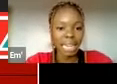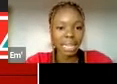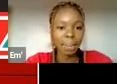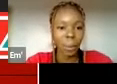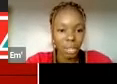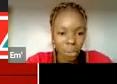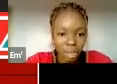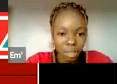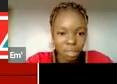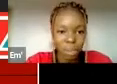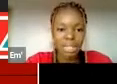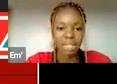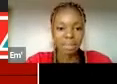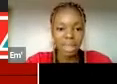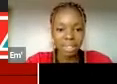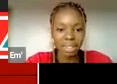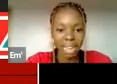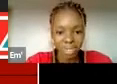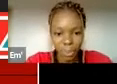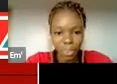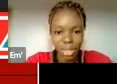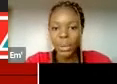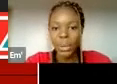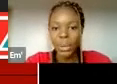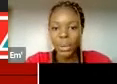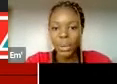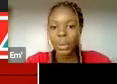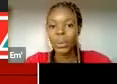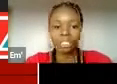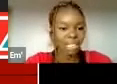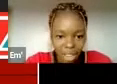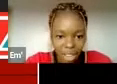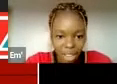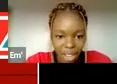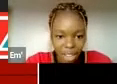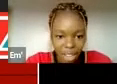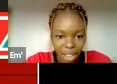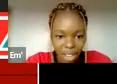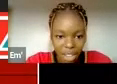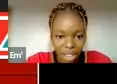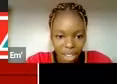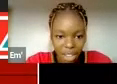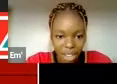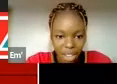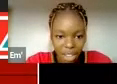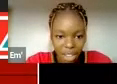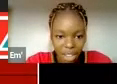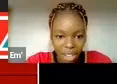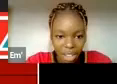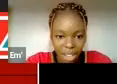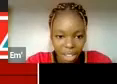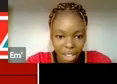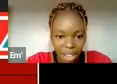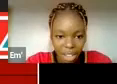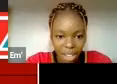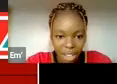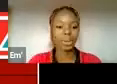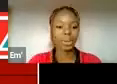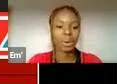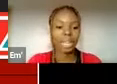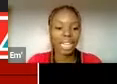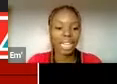Ruby Nelly Mwendwa from St. Mary's High School, who is the third runner, Kari Secondary School, who